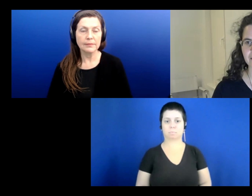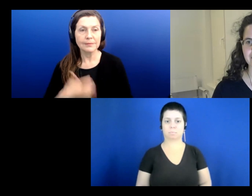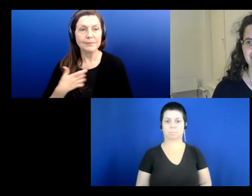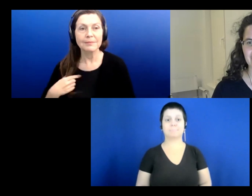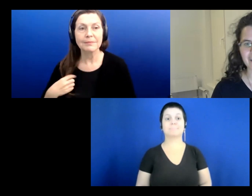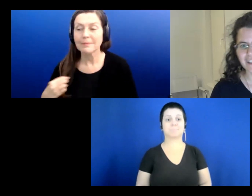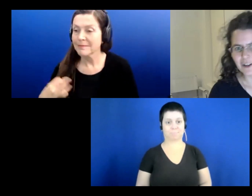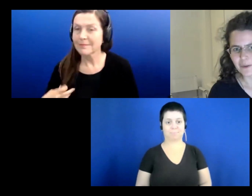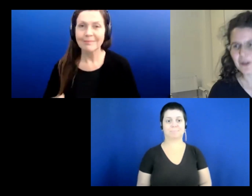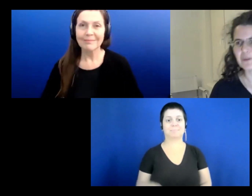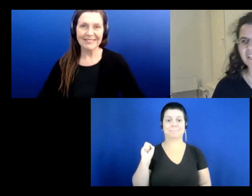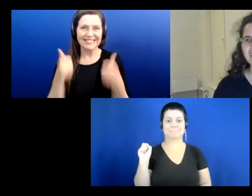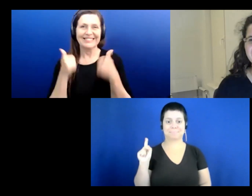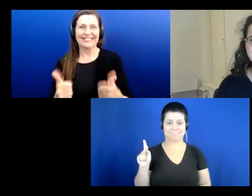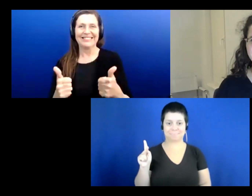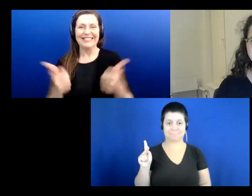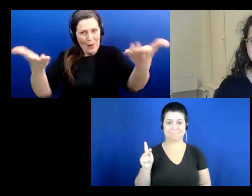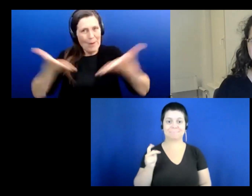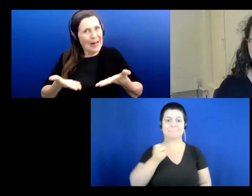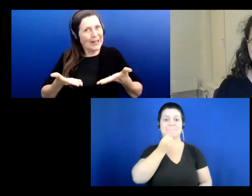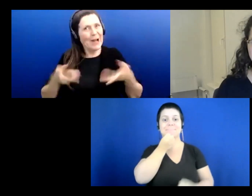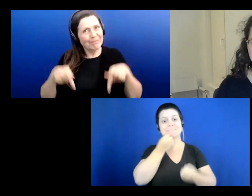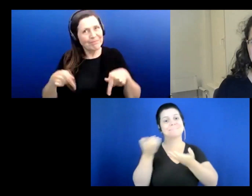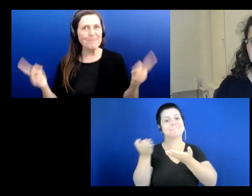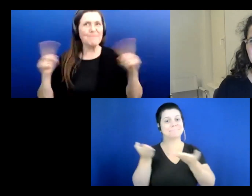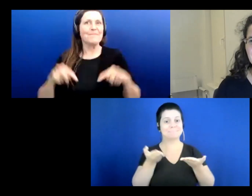Okay, welcome back.